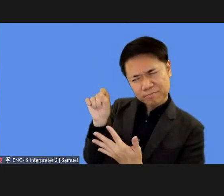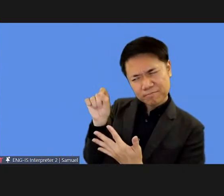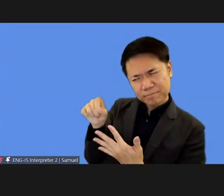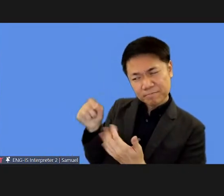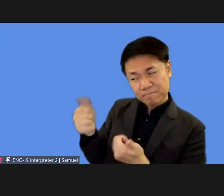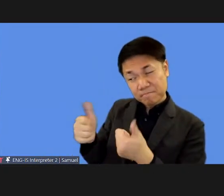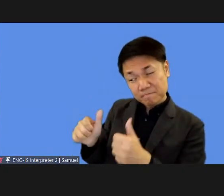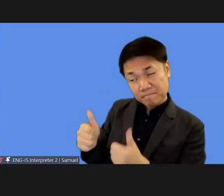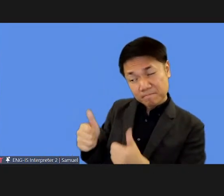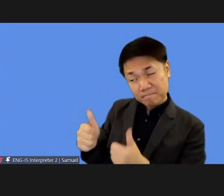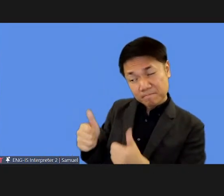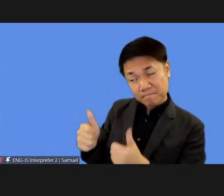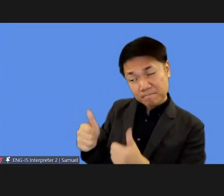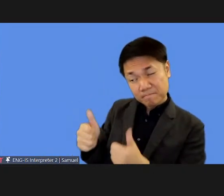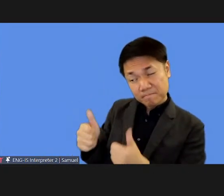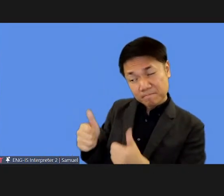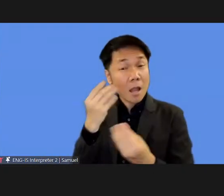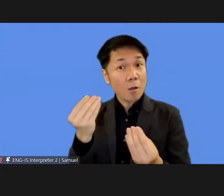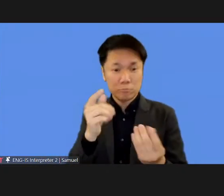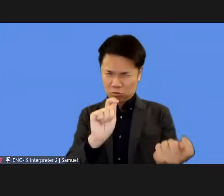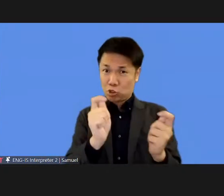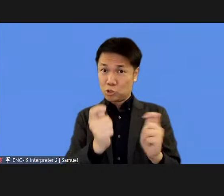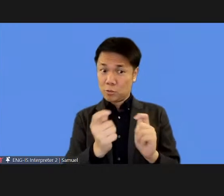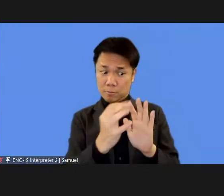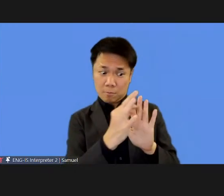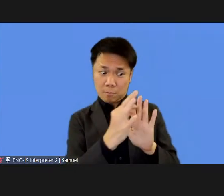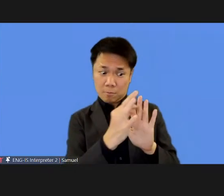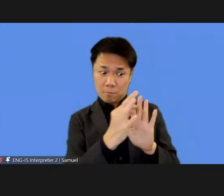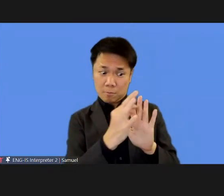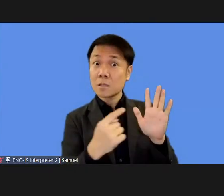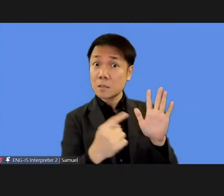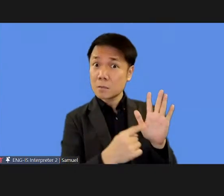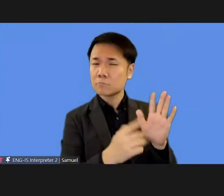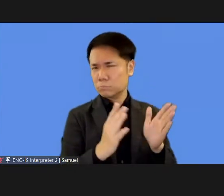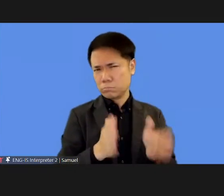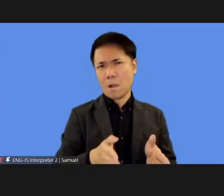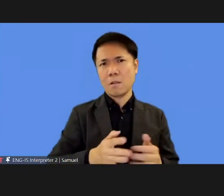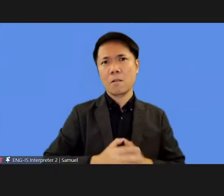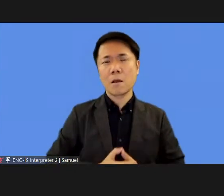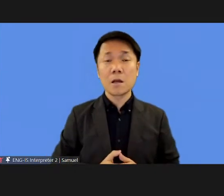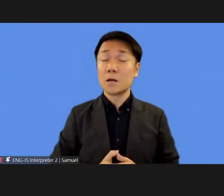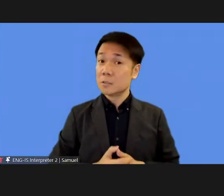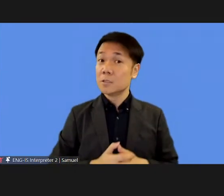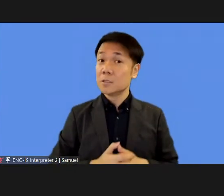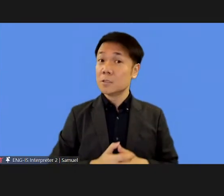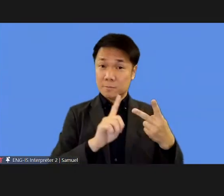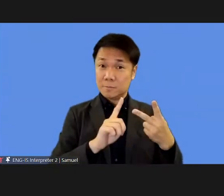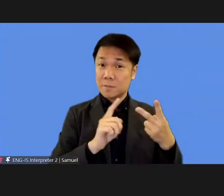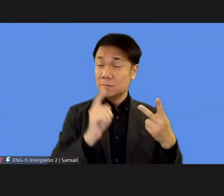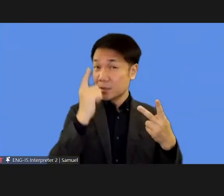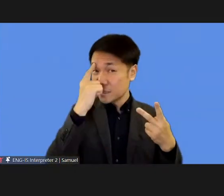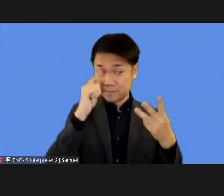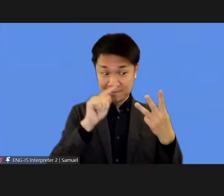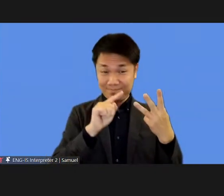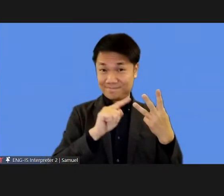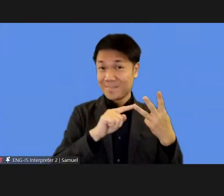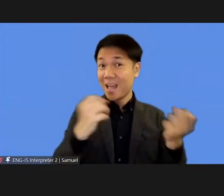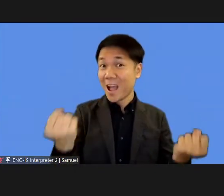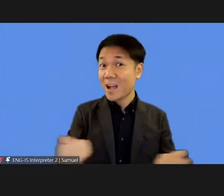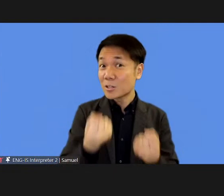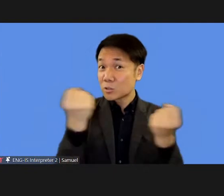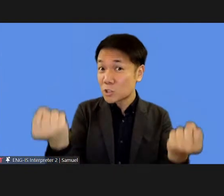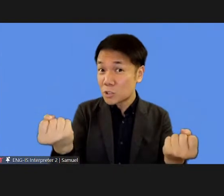new policy interventions and then ensure that we integrate this development mindset into